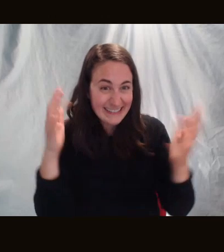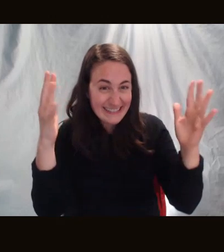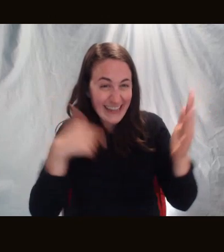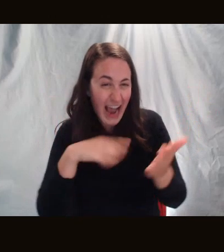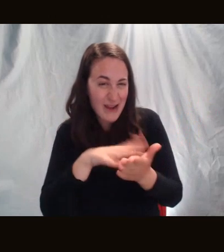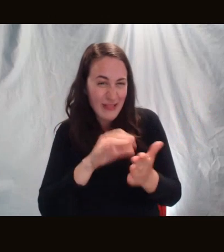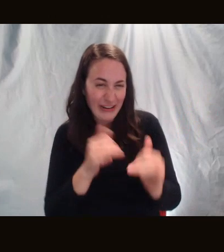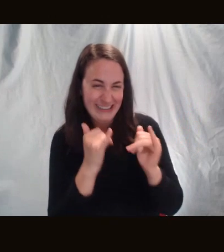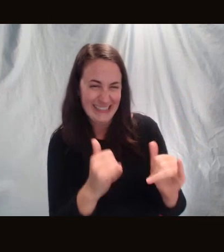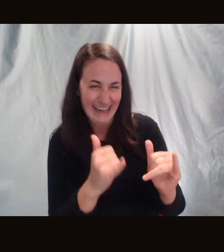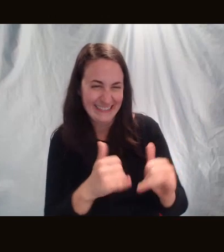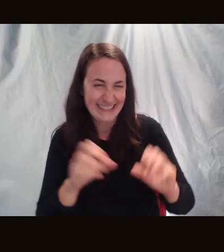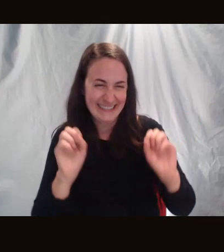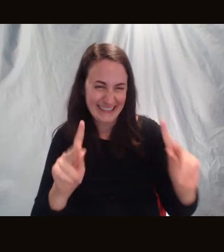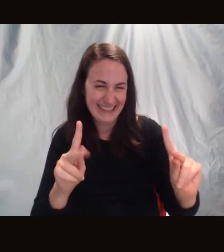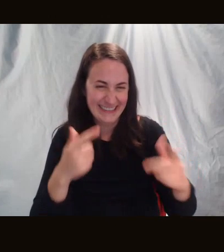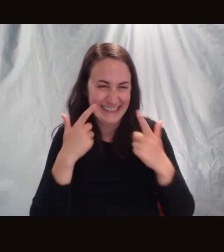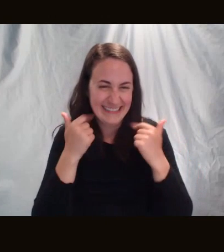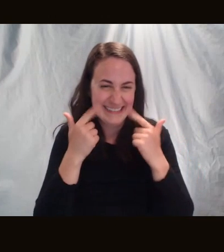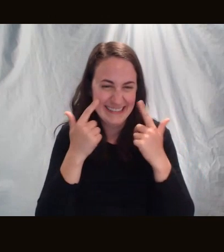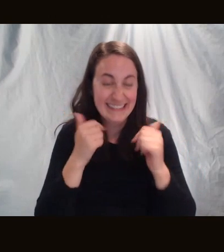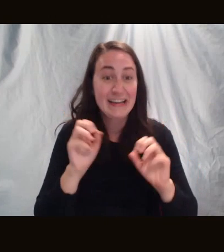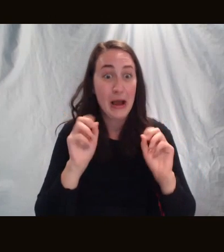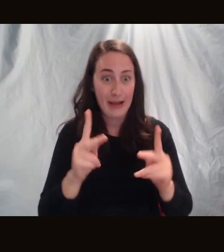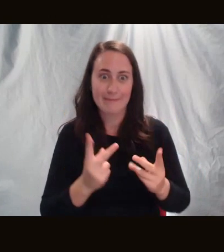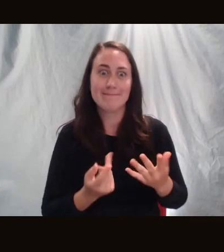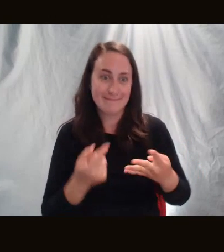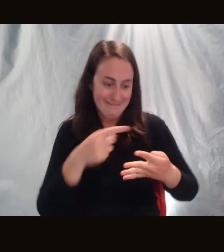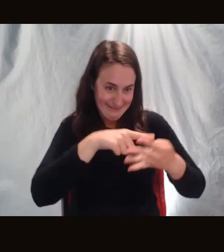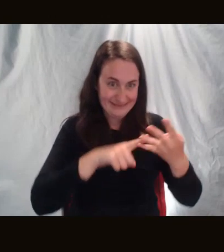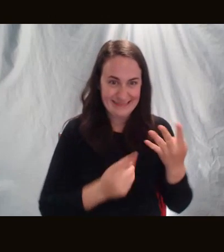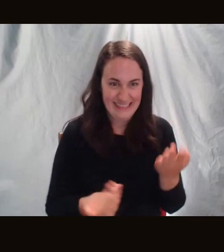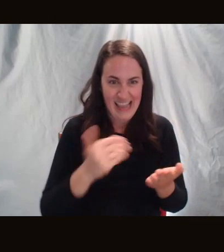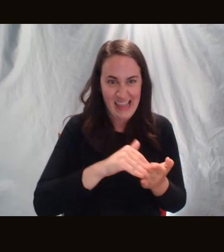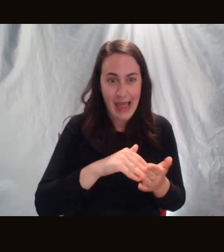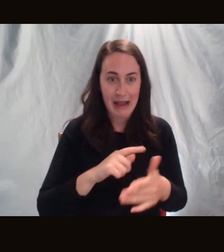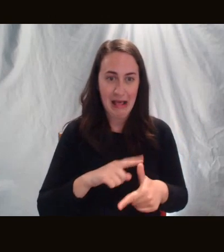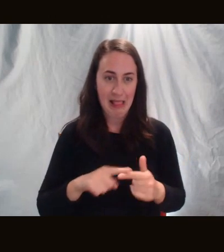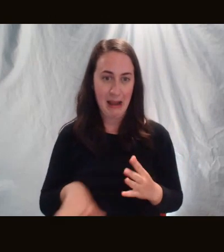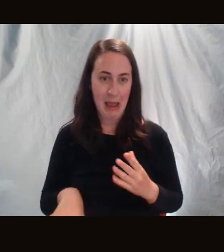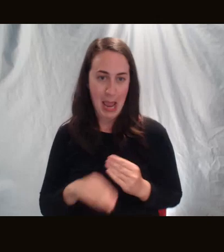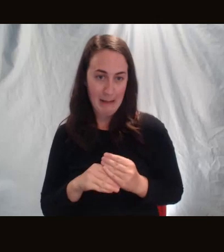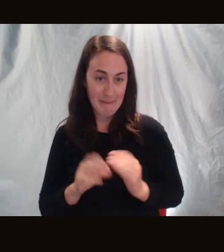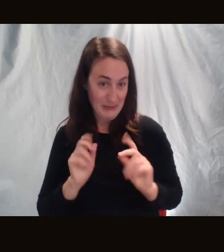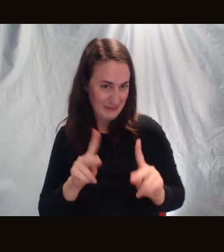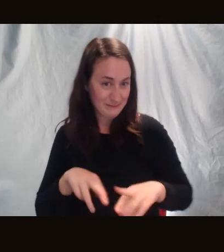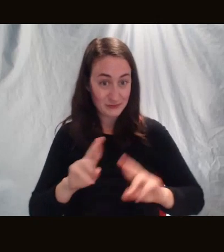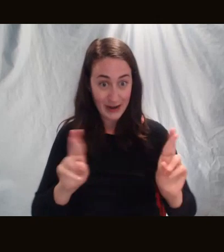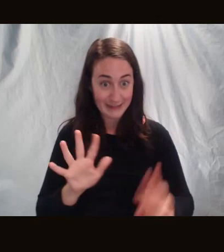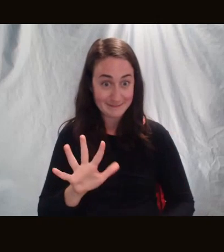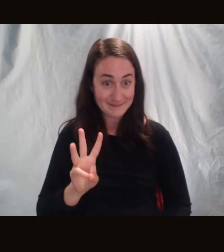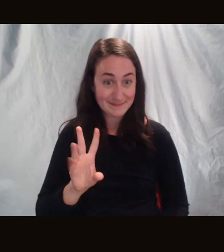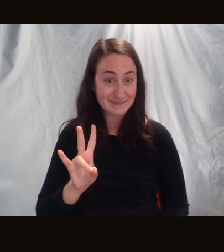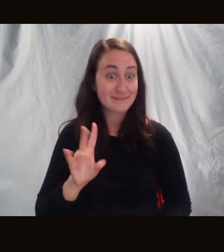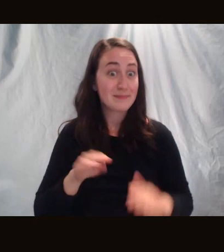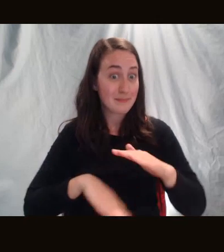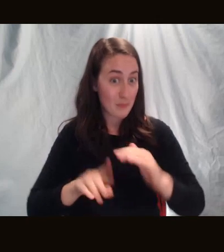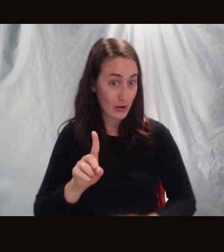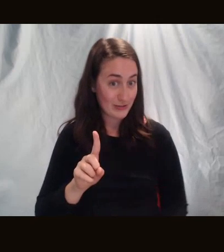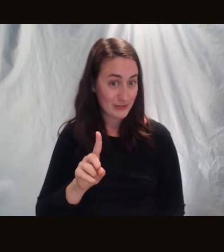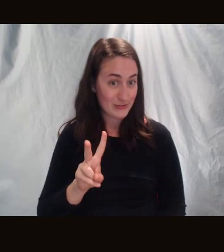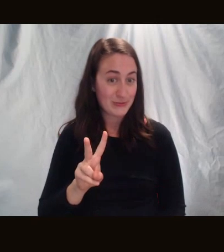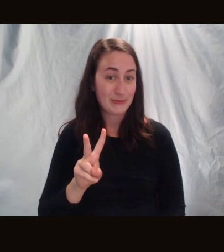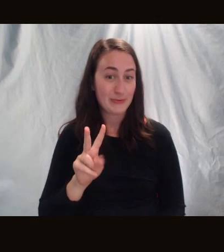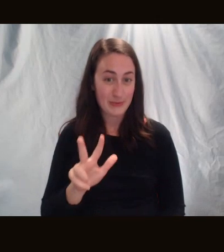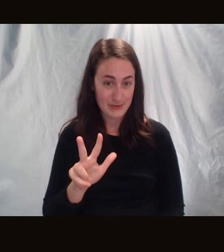well. So let's take it one more time from the top before we add a little more. Why not? 5, 6, basic,